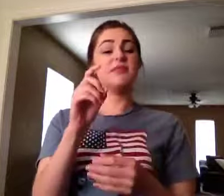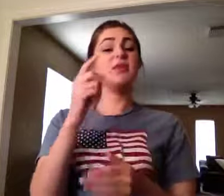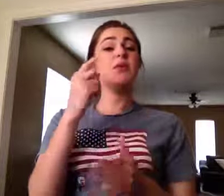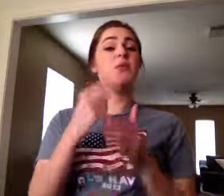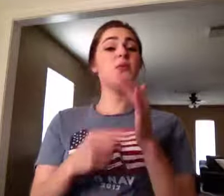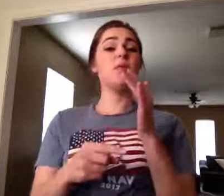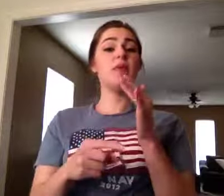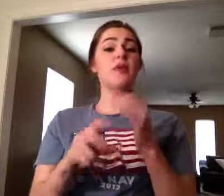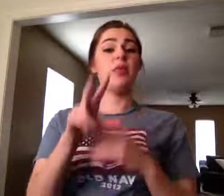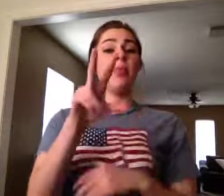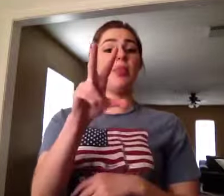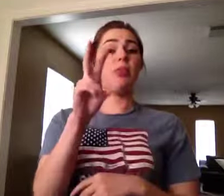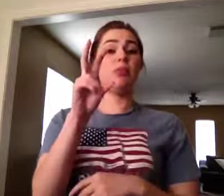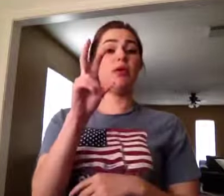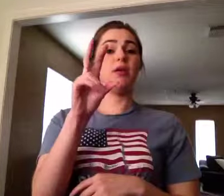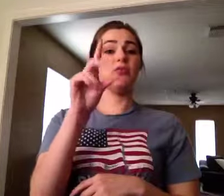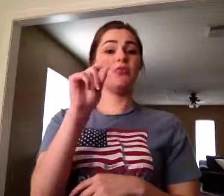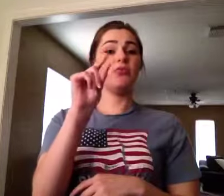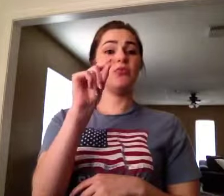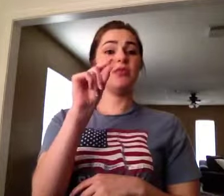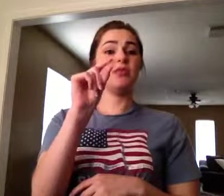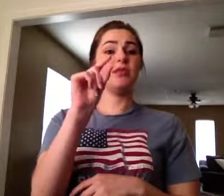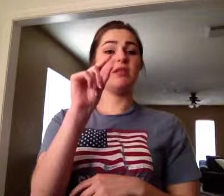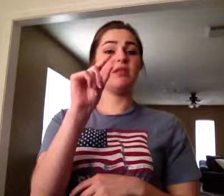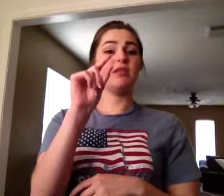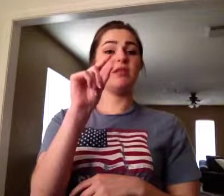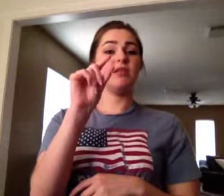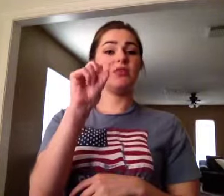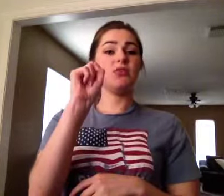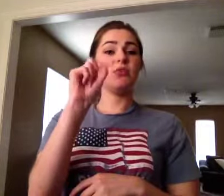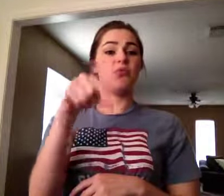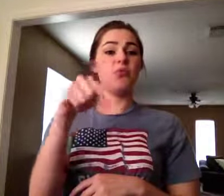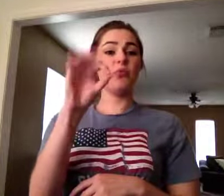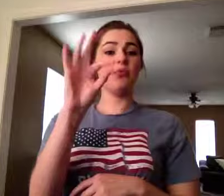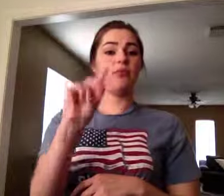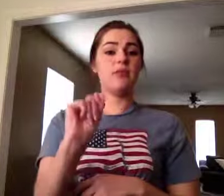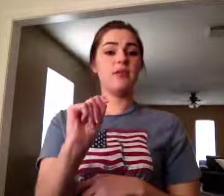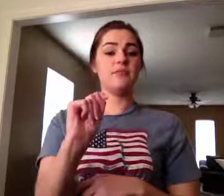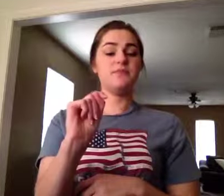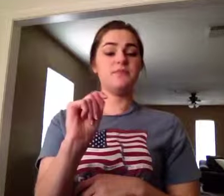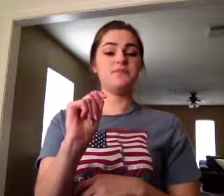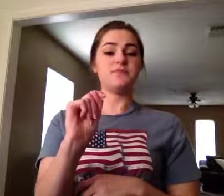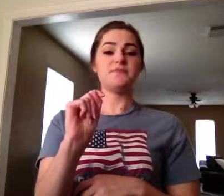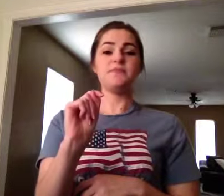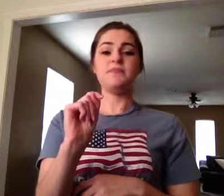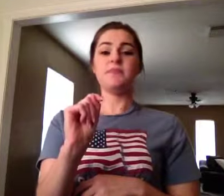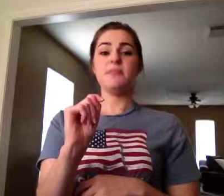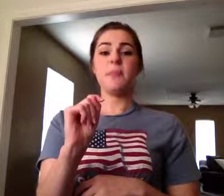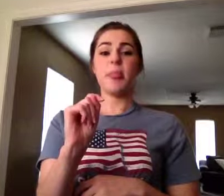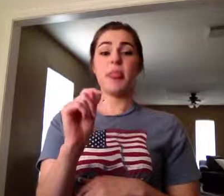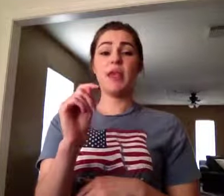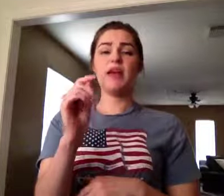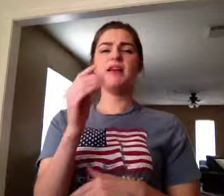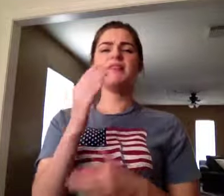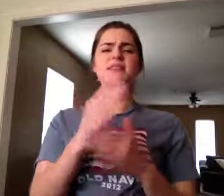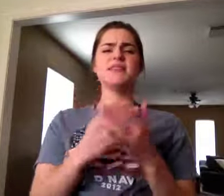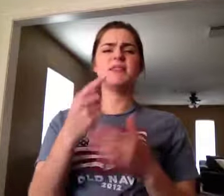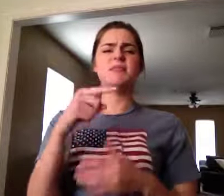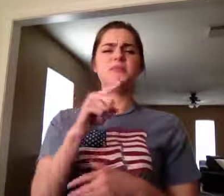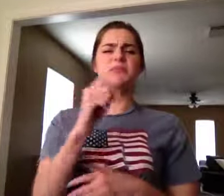320 square feet. Now I bet some of you might be wondering to yourselves, where are we going to put the door?